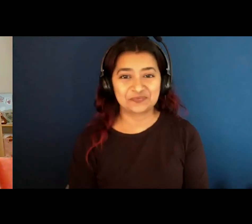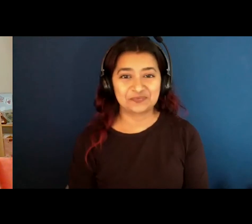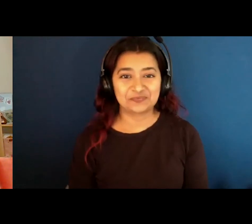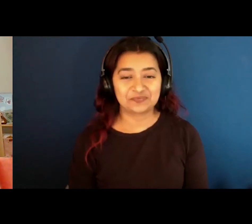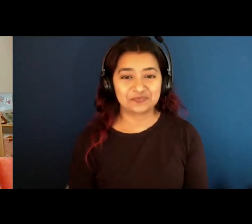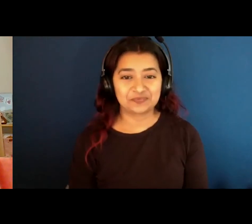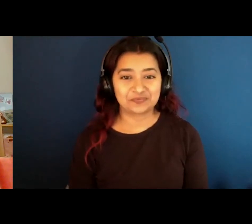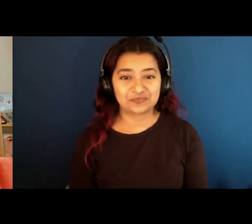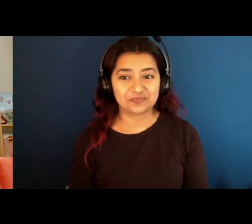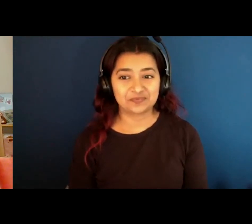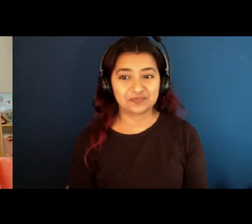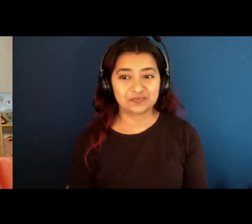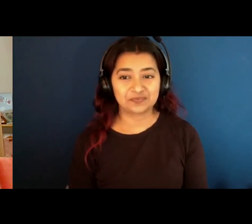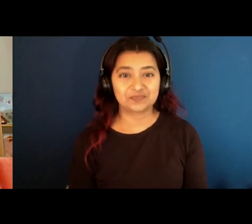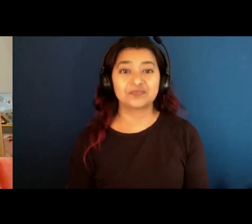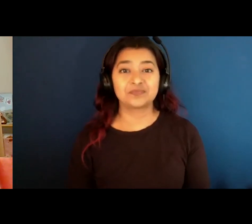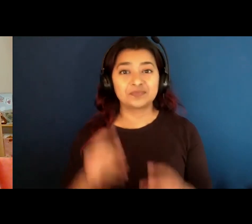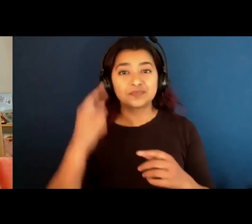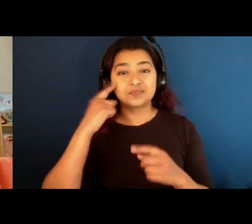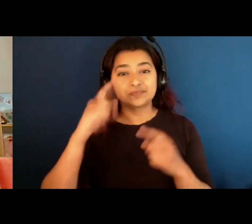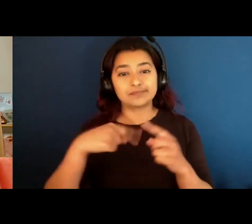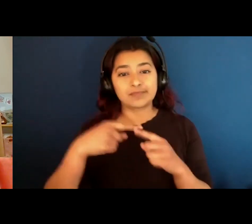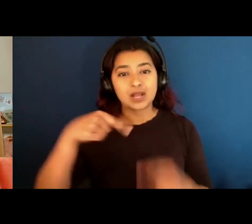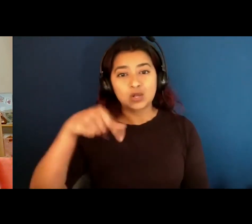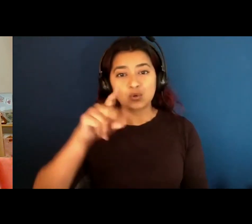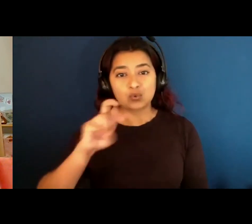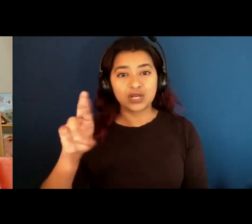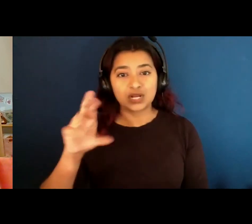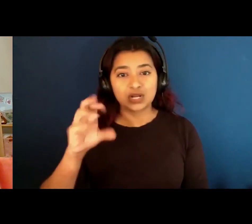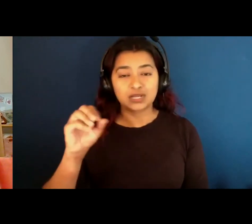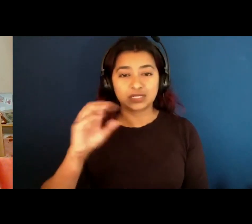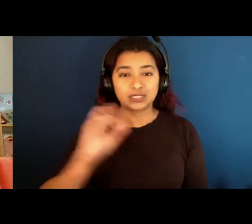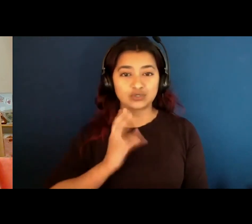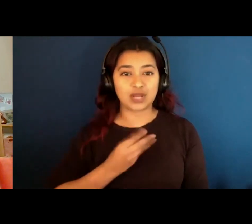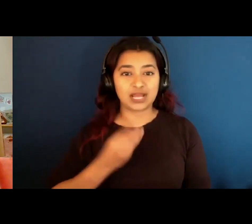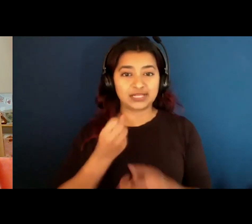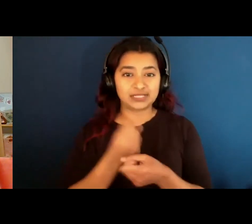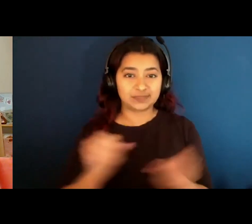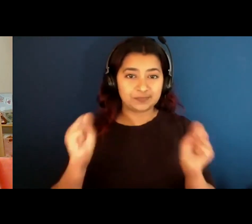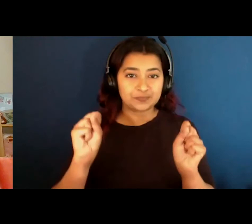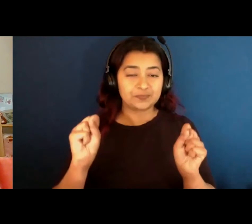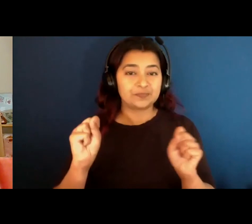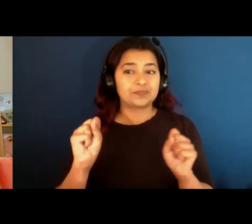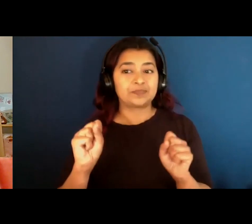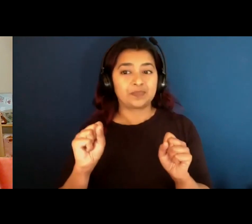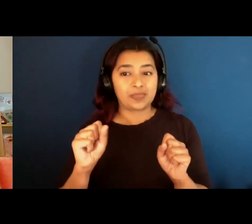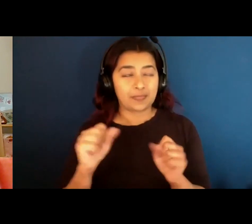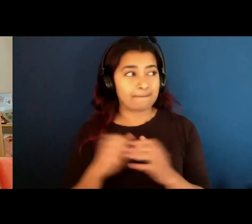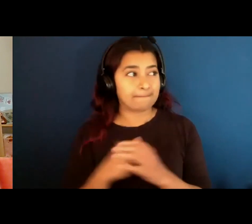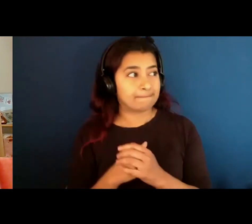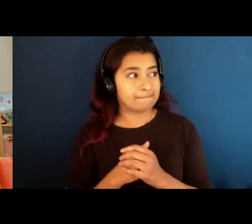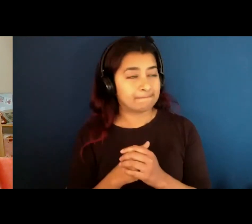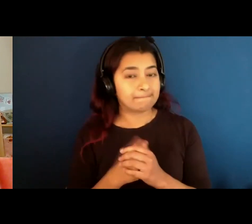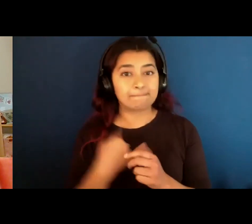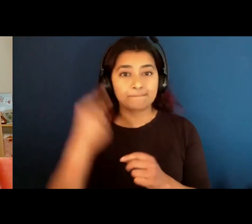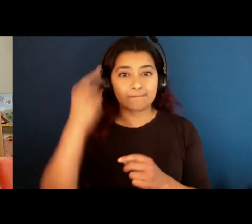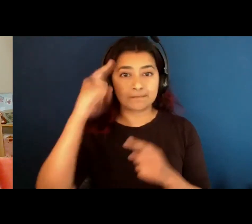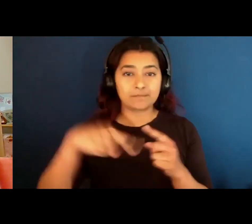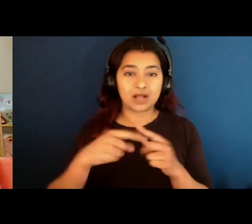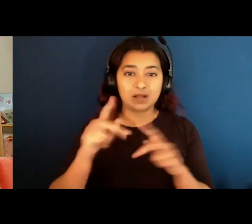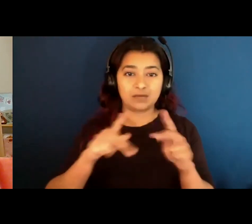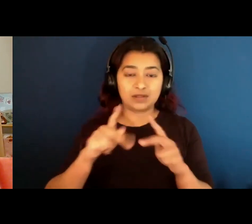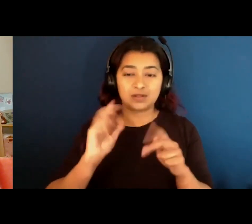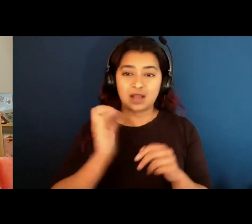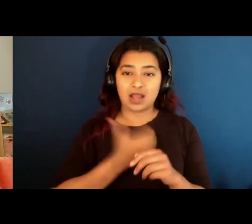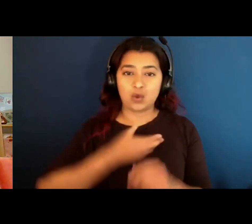When I think about queer and trans liberation, I think about the people in our history